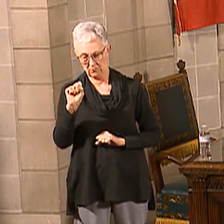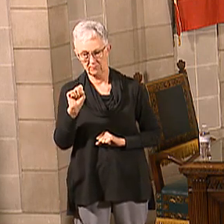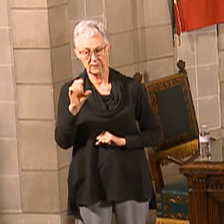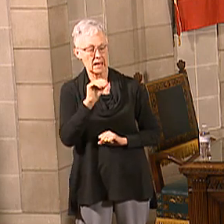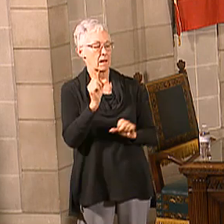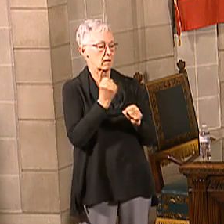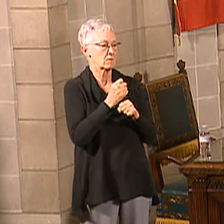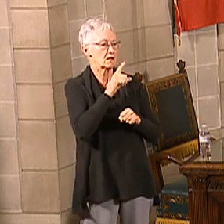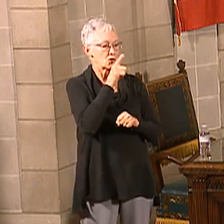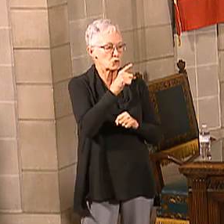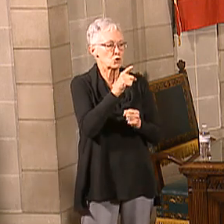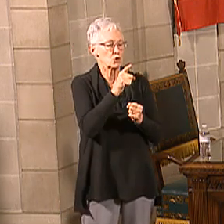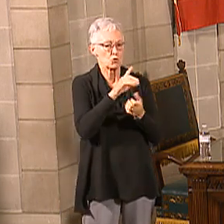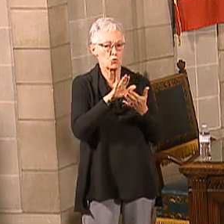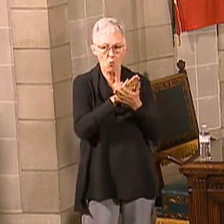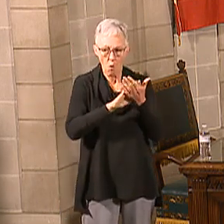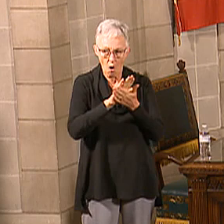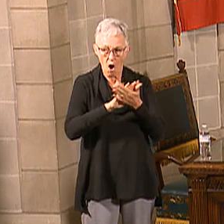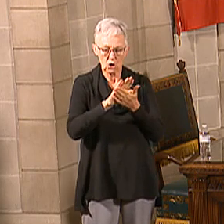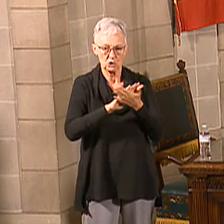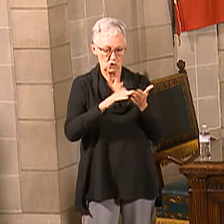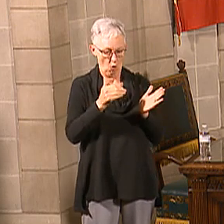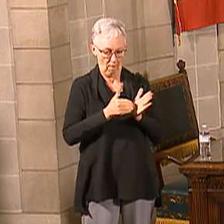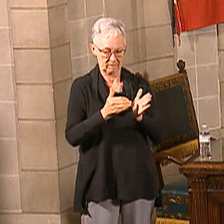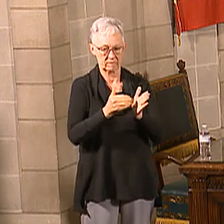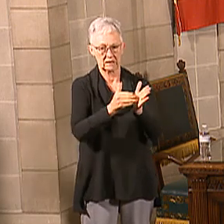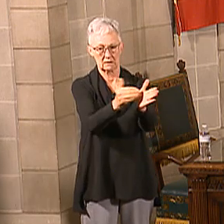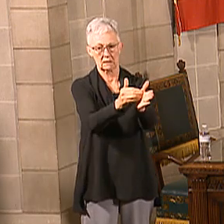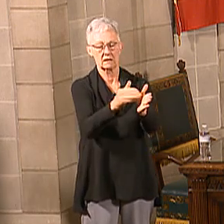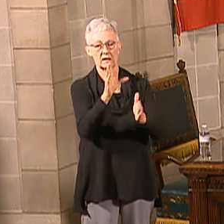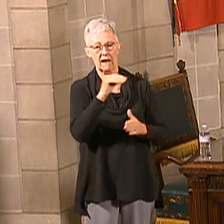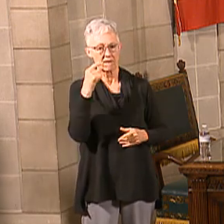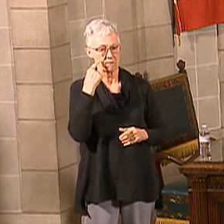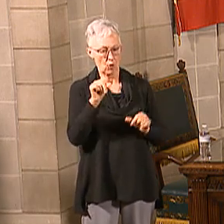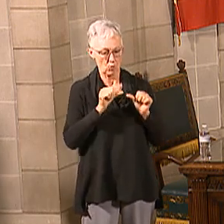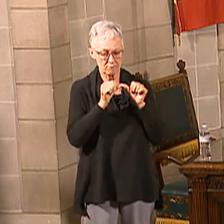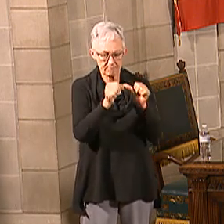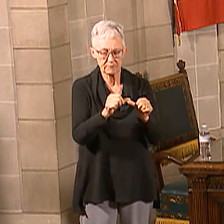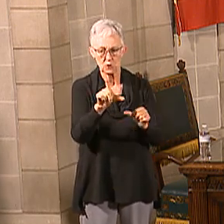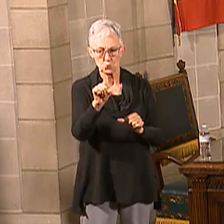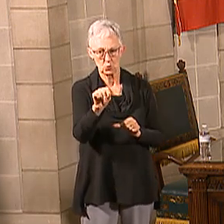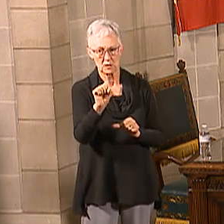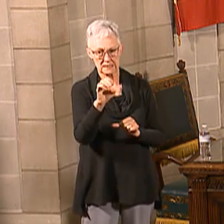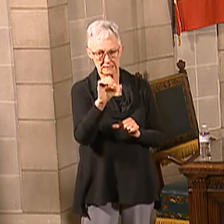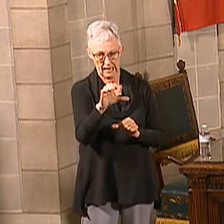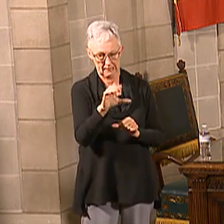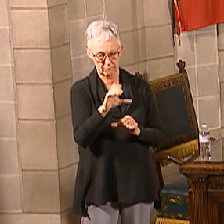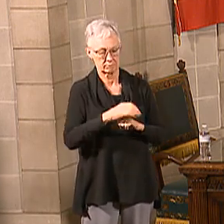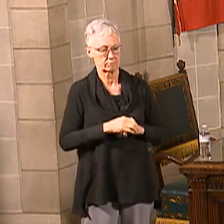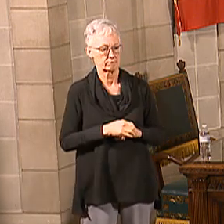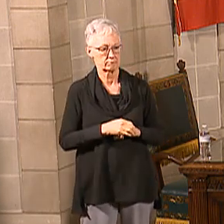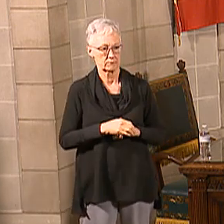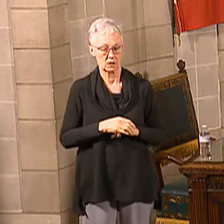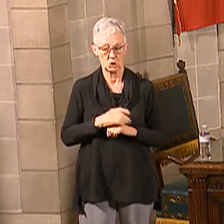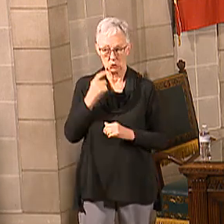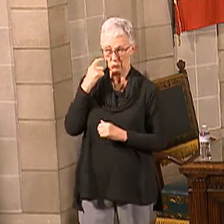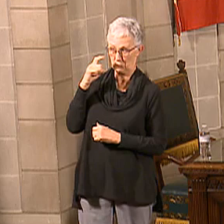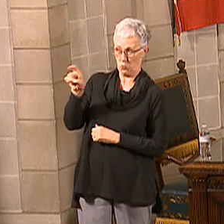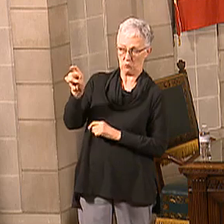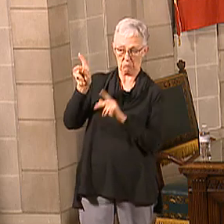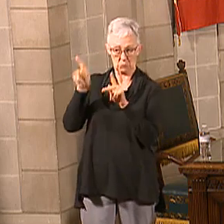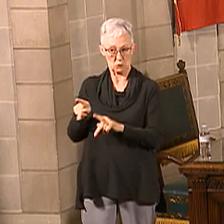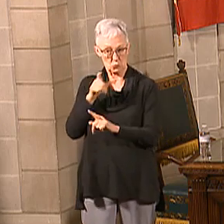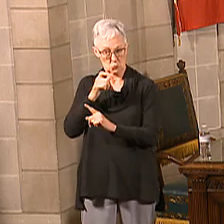seconds at a time. Keep your distance at 6 feet, but also make sure if you see somebody who you can see is obviously ill, stay away from them. Cough into